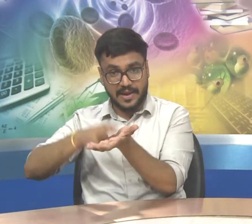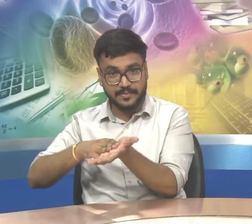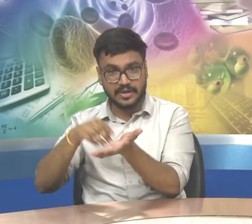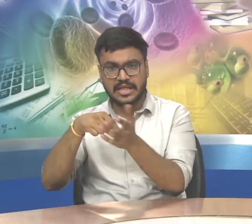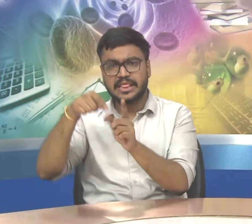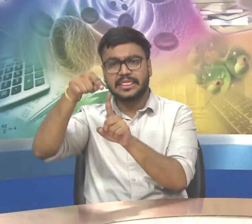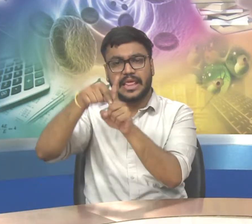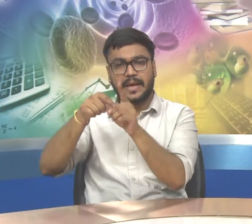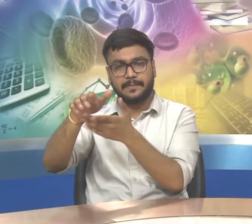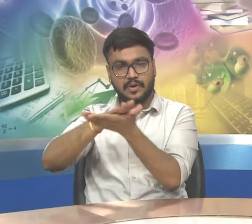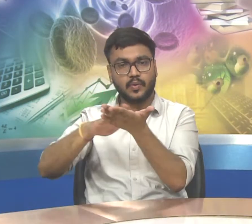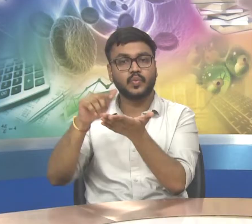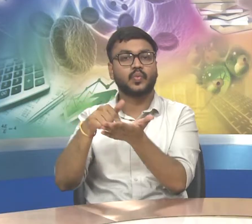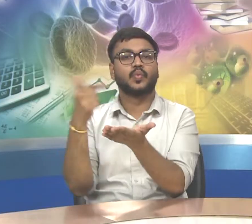for elements.